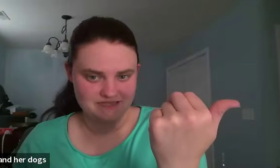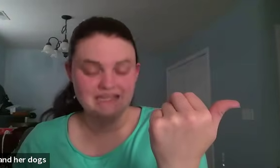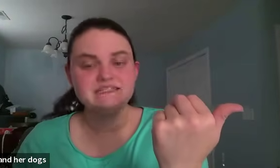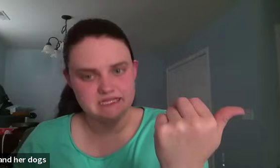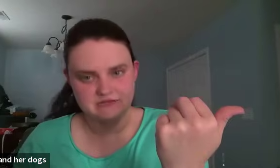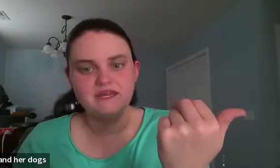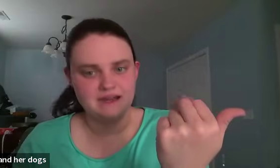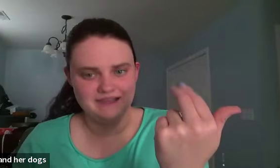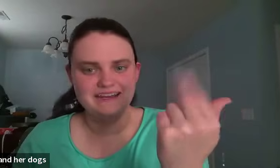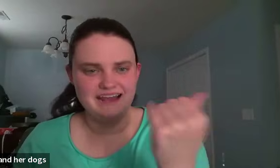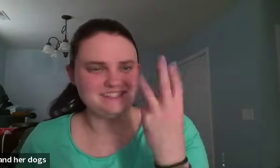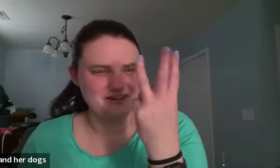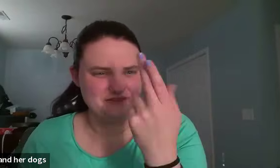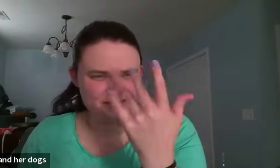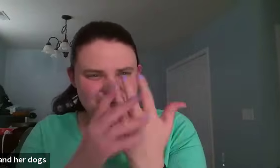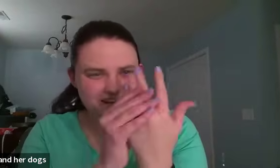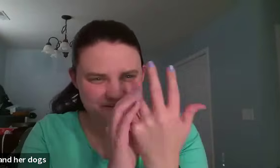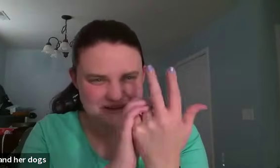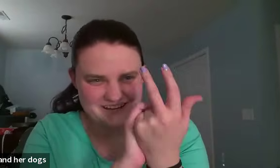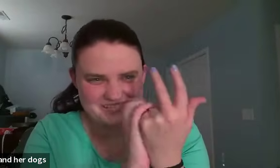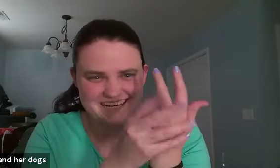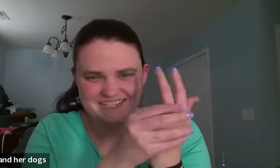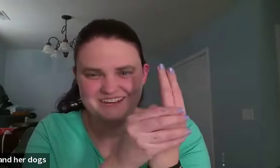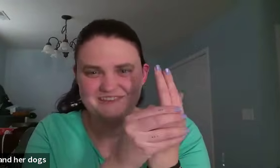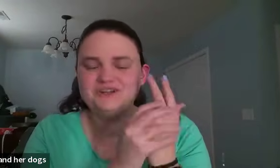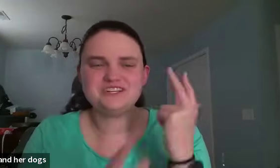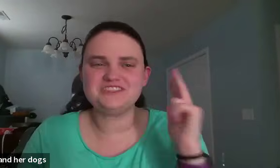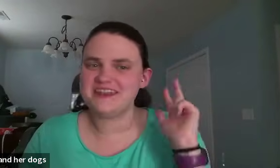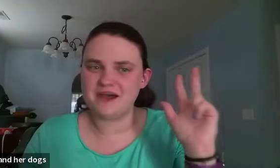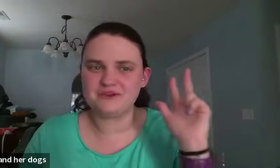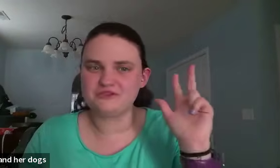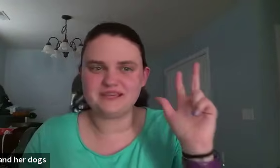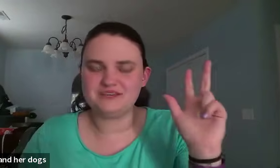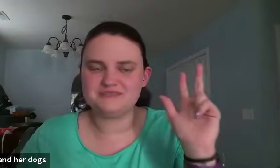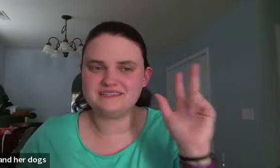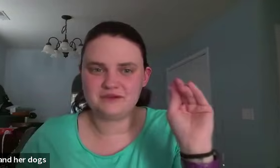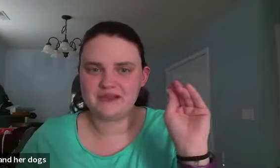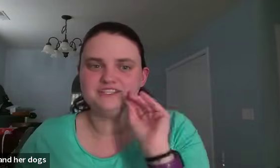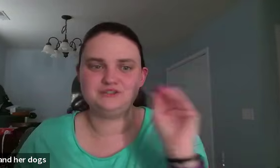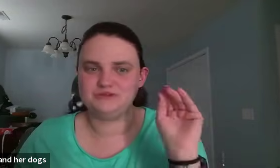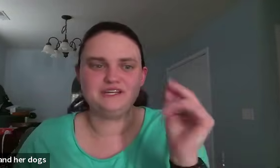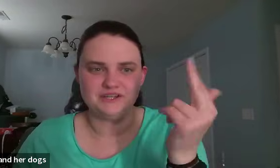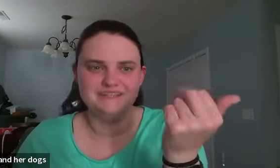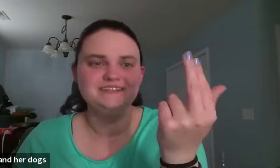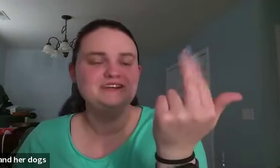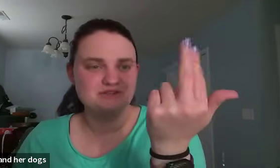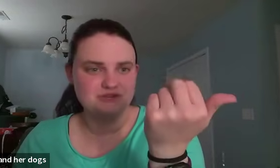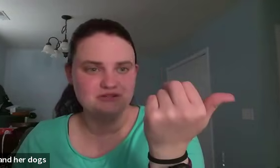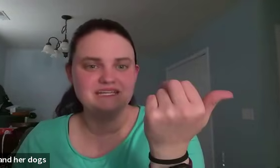14. It takes a minute. I get it. I saw your fingers. You're like, oh my gosh, I got to get your hand. Once you get that number 3 use down packed, you're pretty good. So